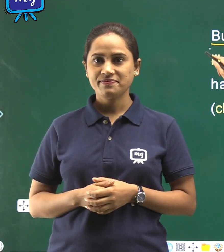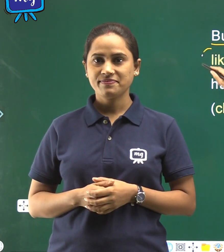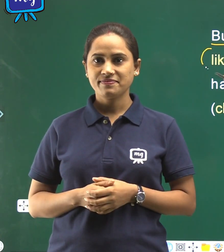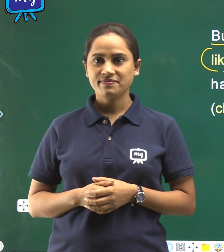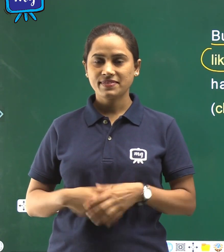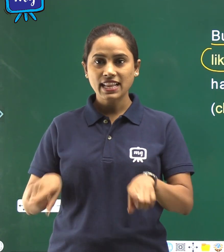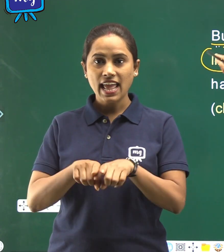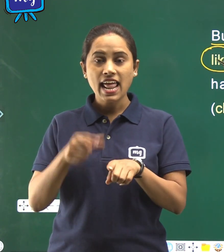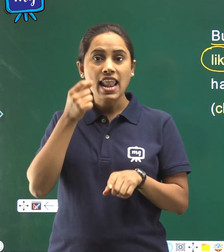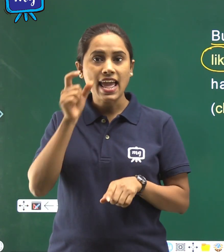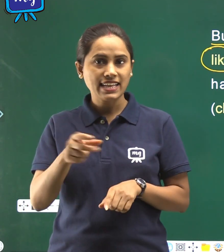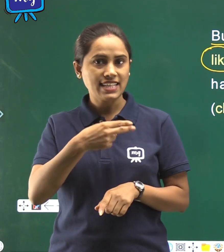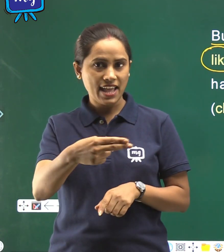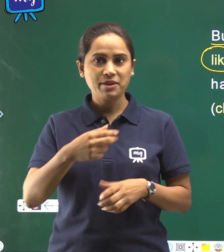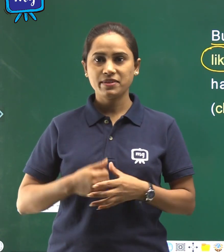like Sahib